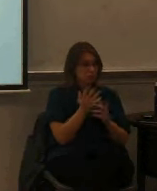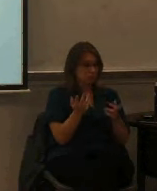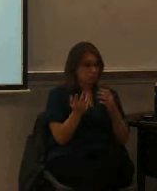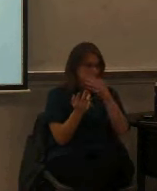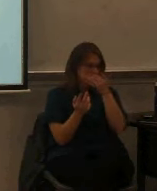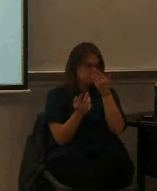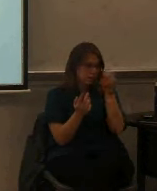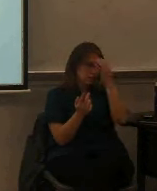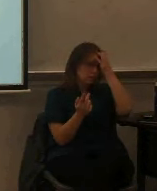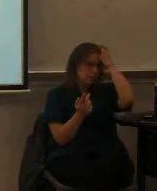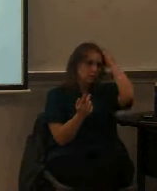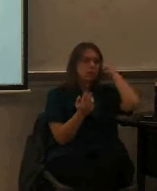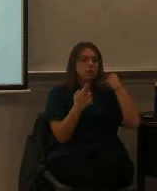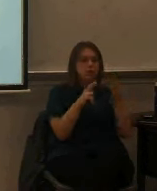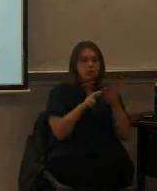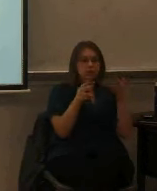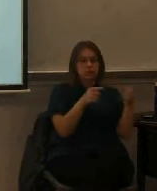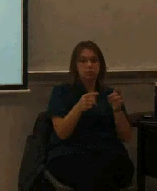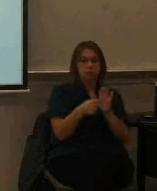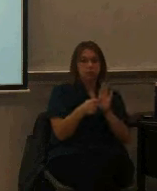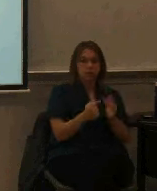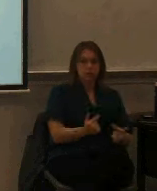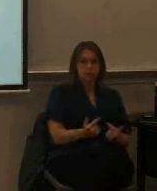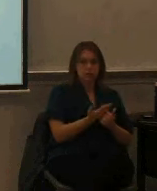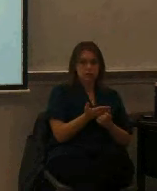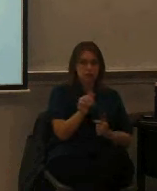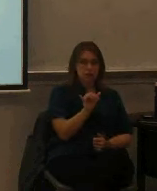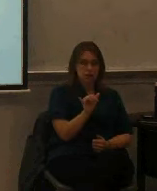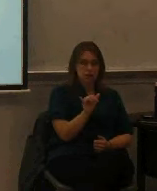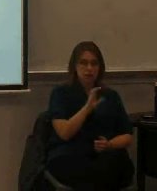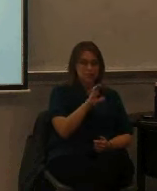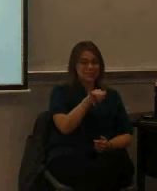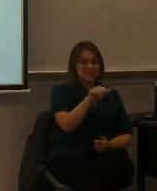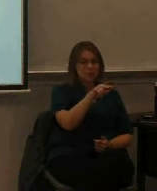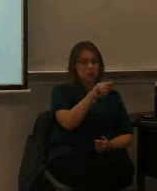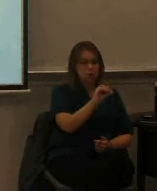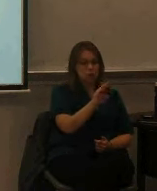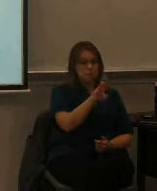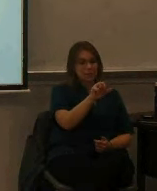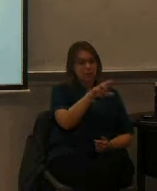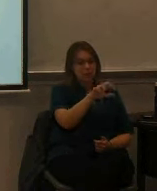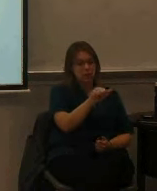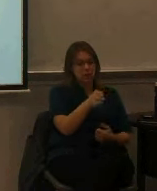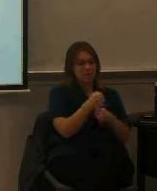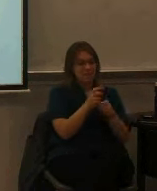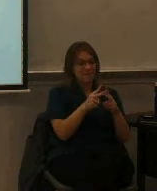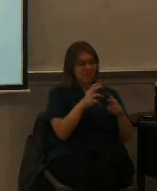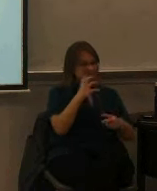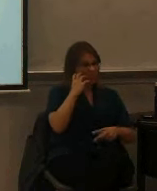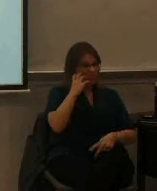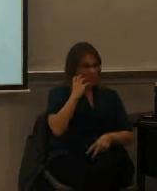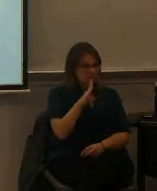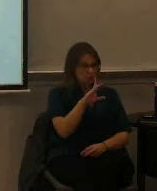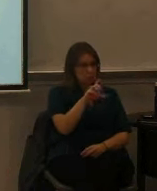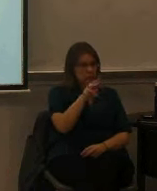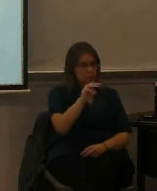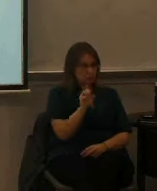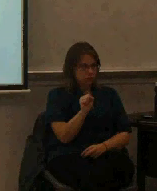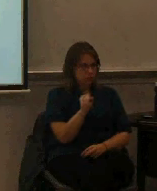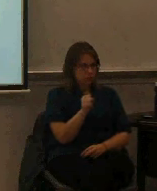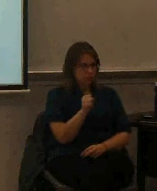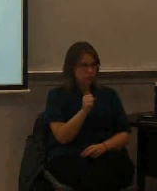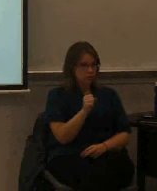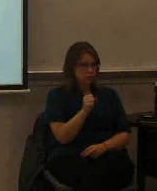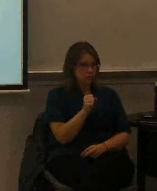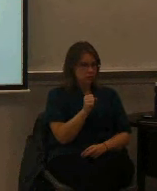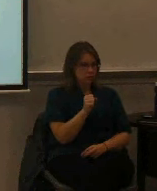on has shown that organisms like cyanobacteria that form very dense blooms